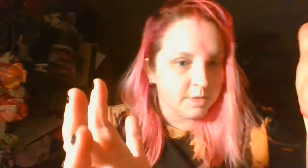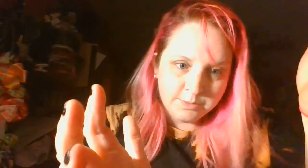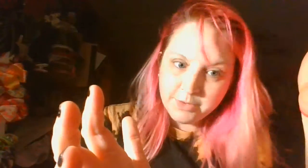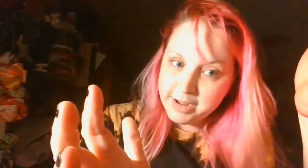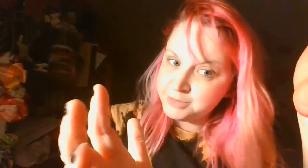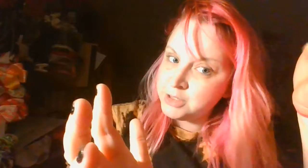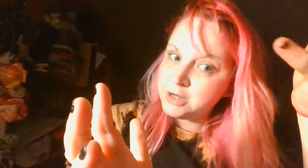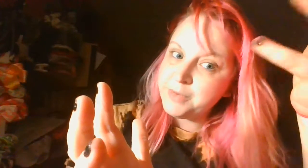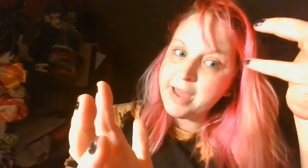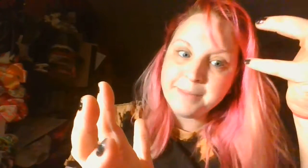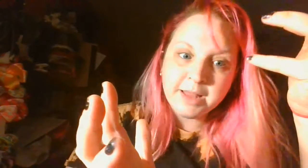Perhaps you're talking about